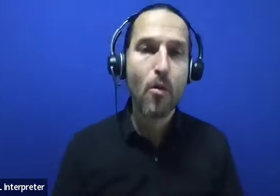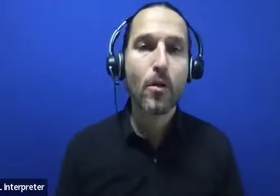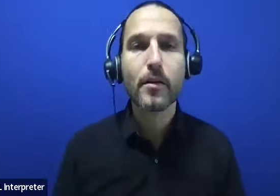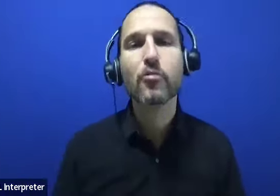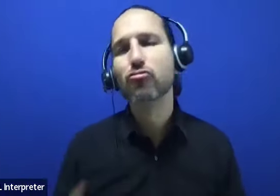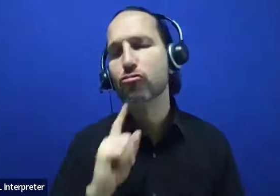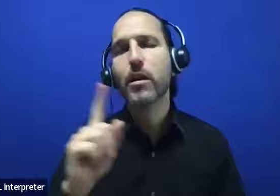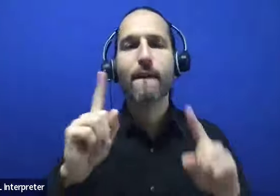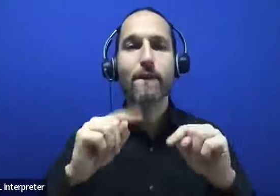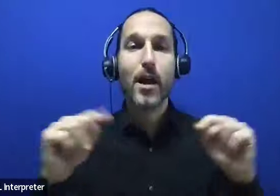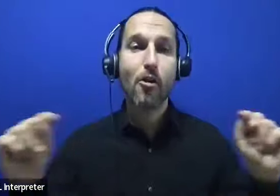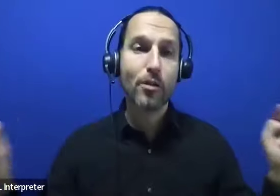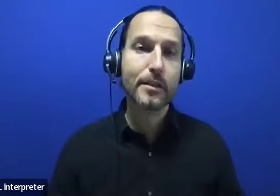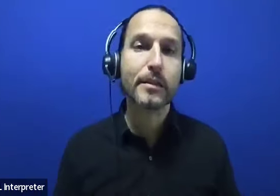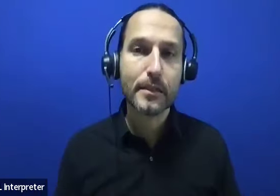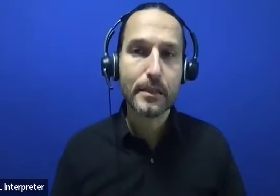it varies.